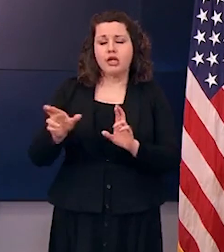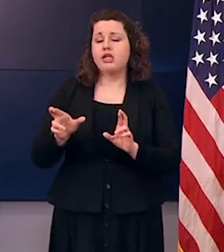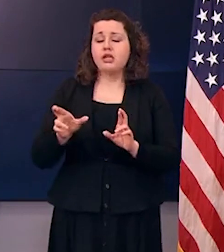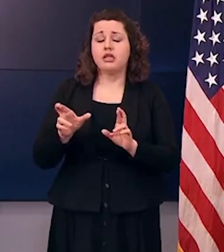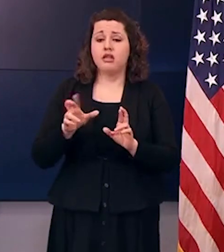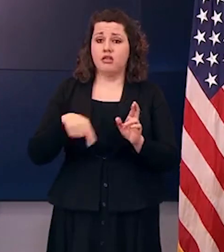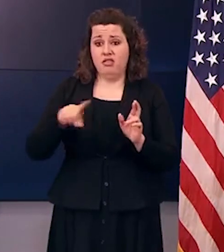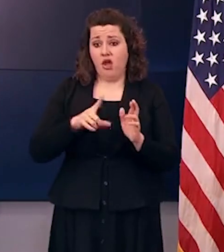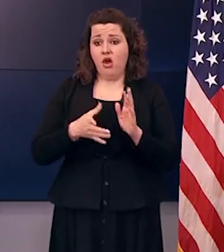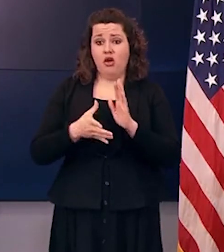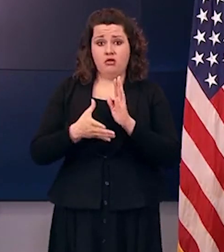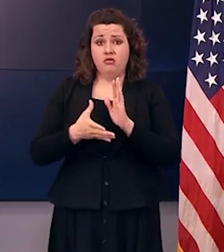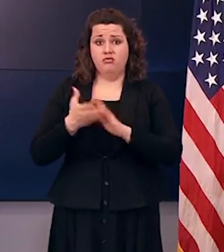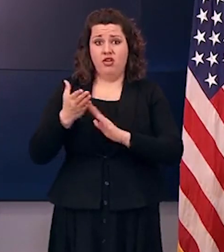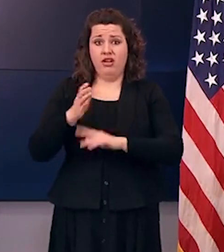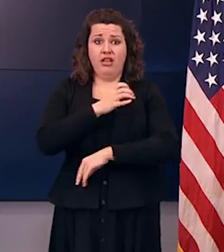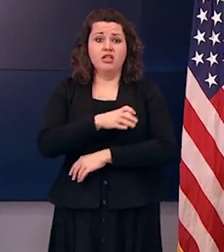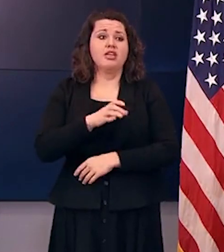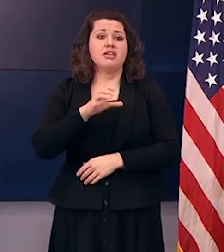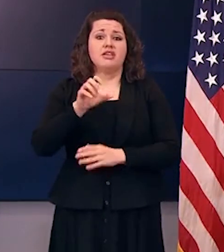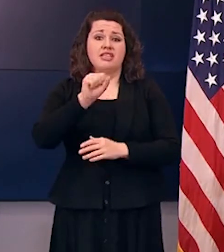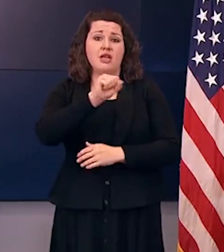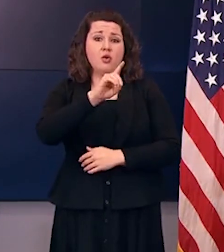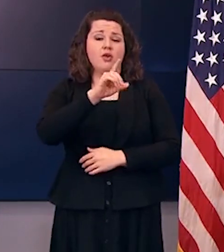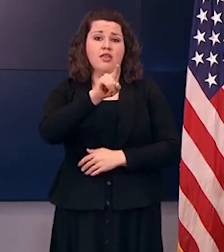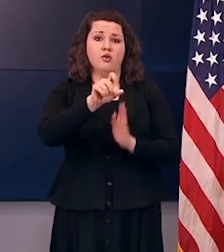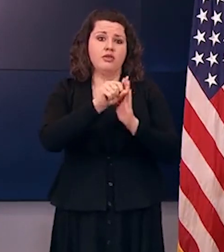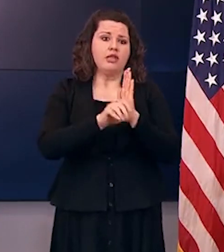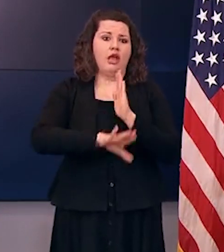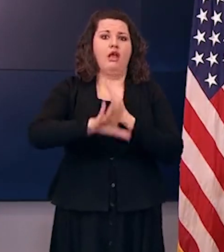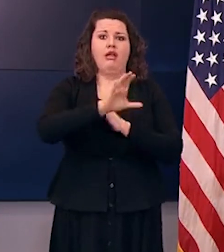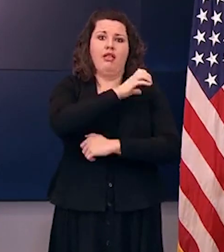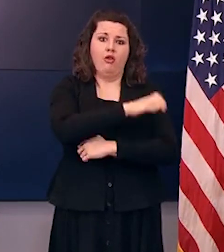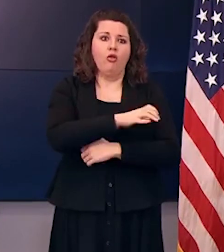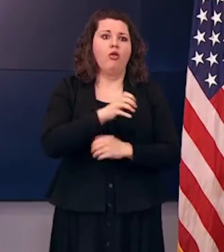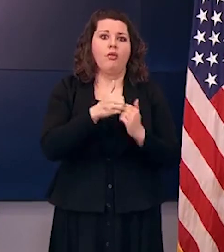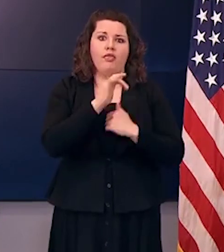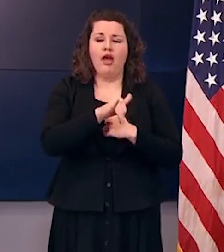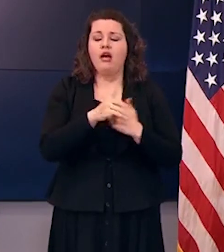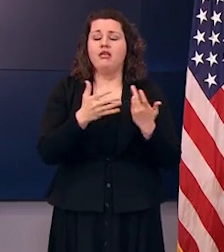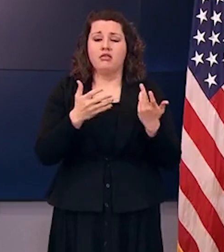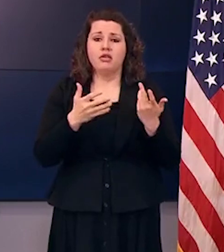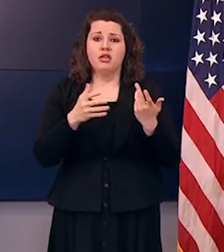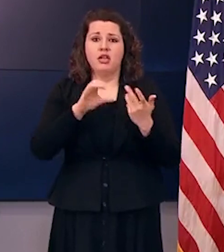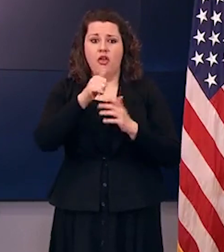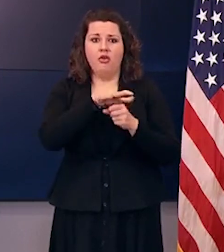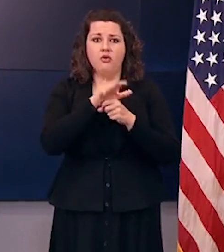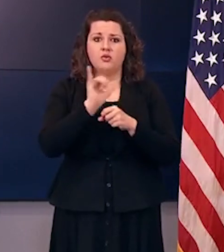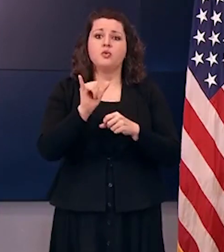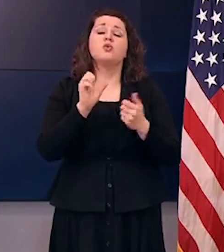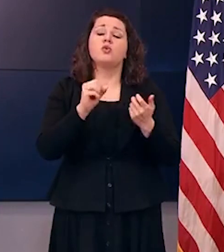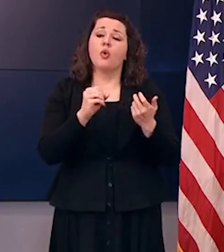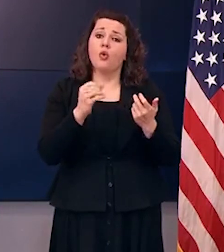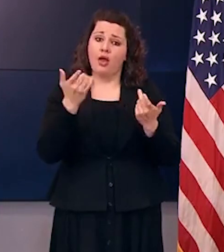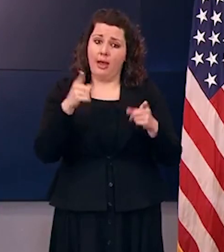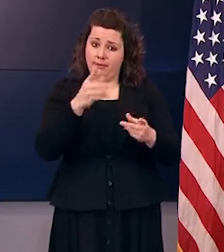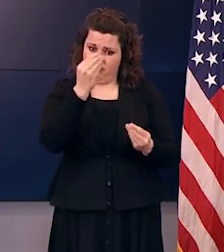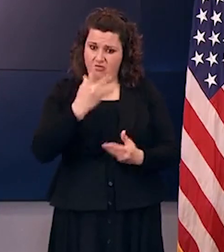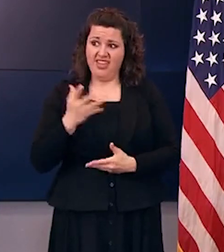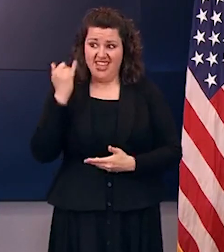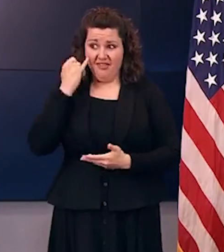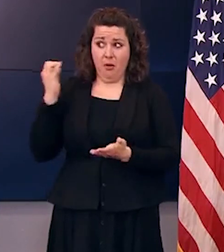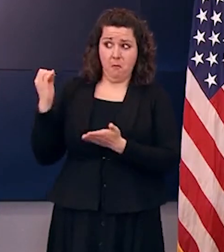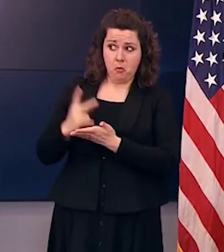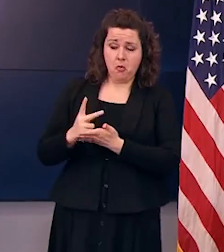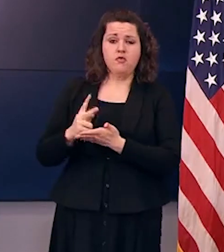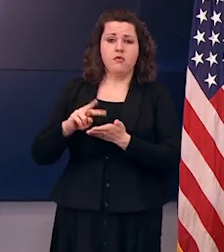they are running clinical. South Dakota is doing a statewide clinical with it as well as other areas of the state. So once that information comes in, if it is approved, this would allow us